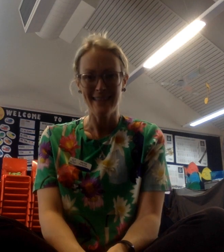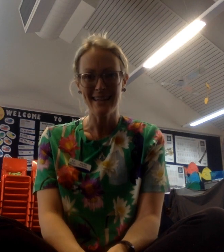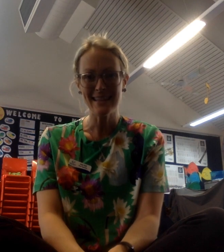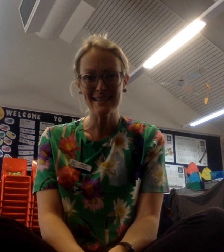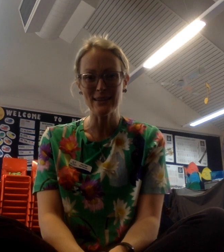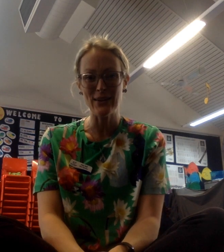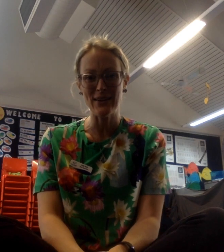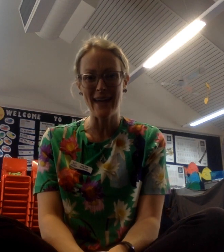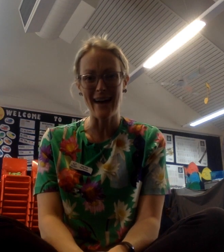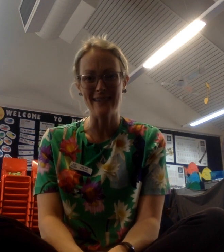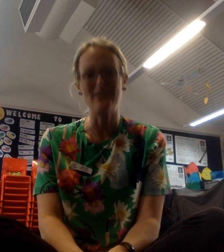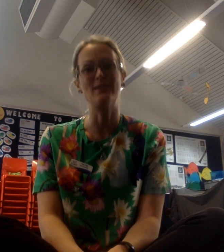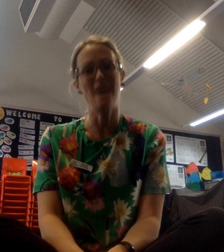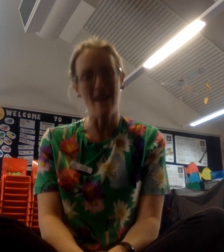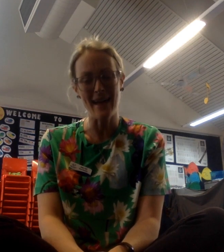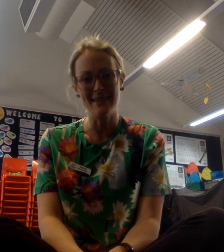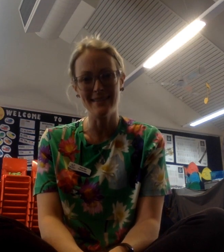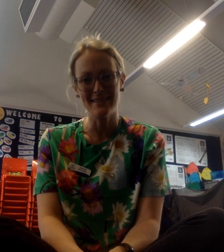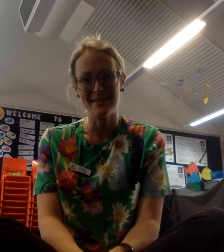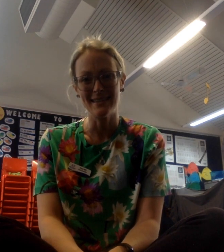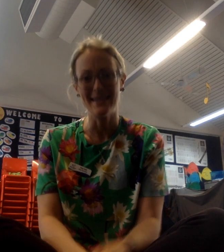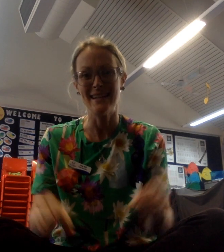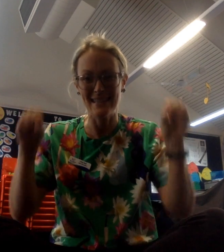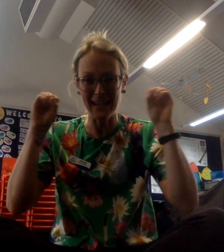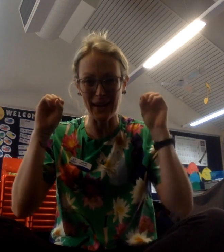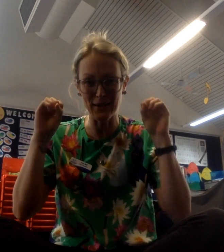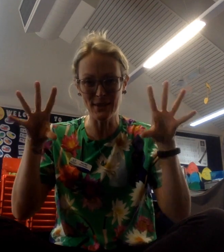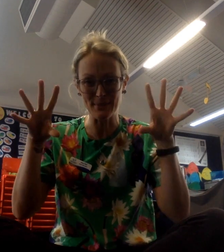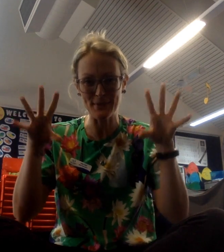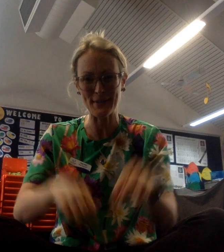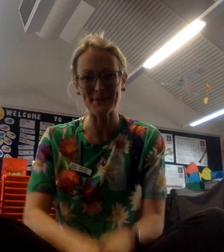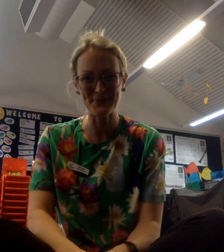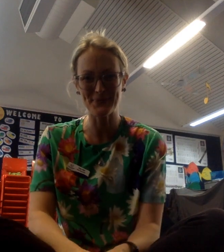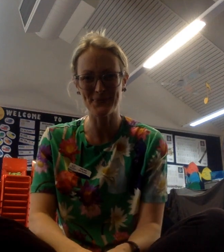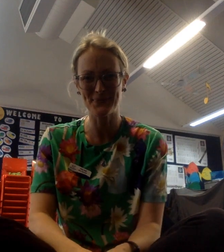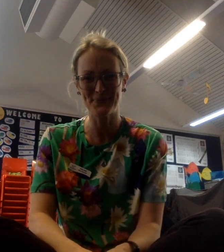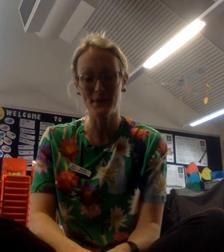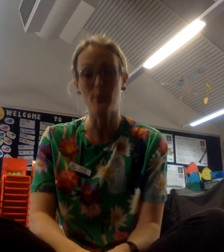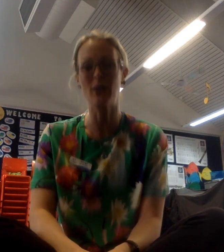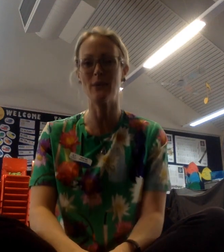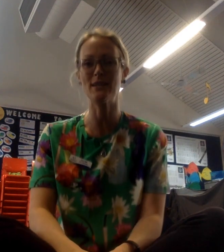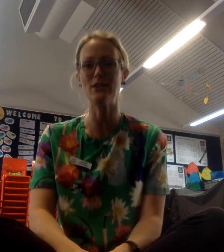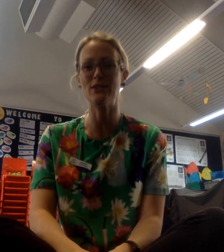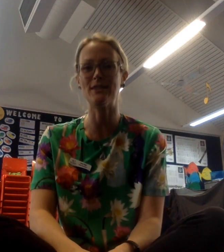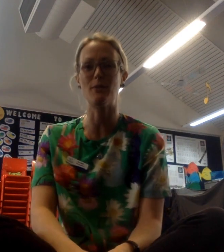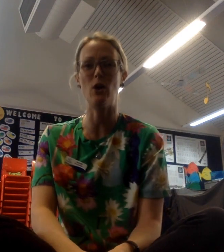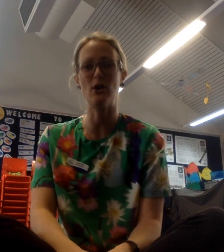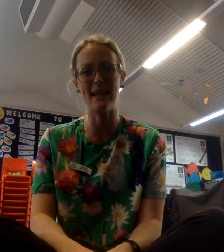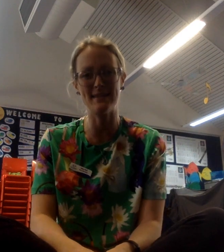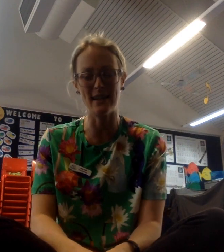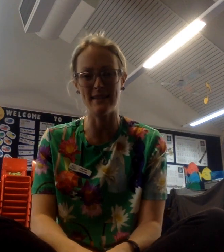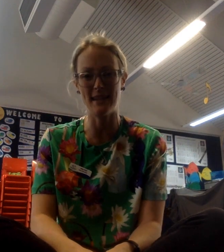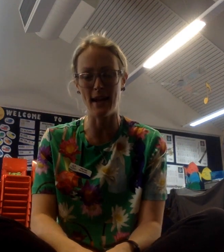let's learn how to sign da glumf we're going to use some Auslan signs today